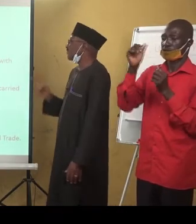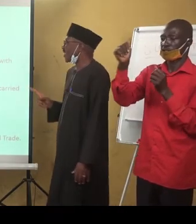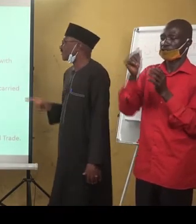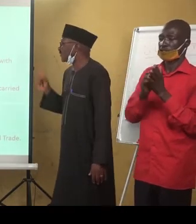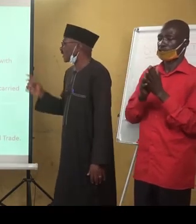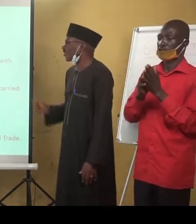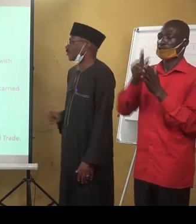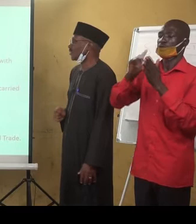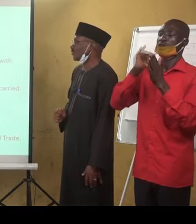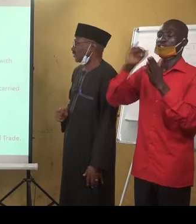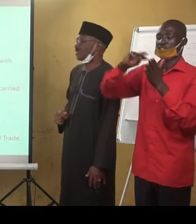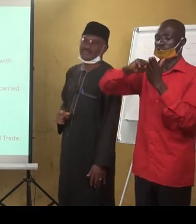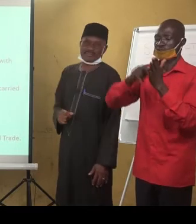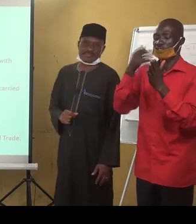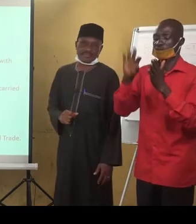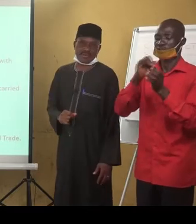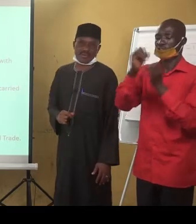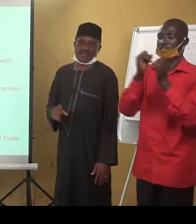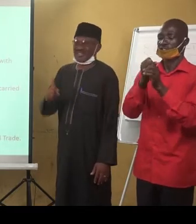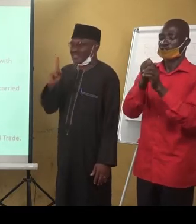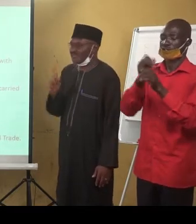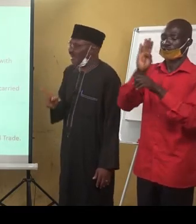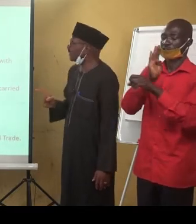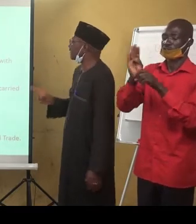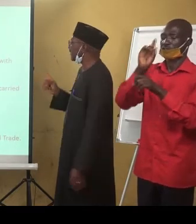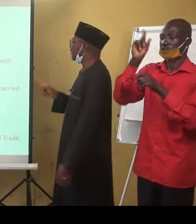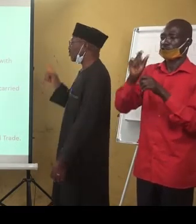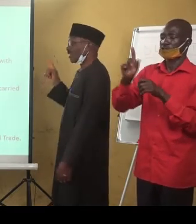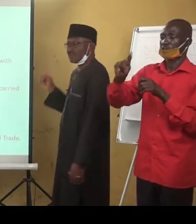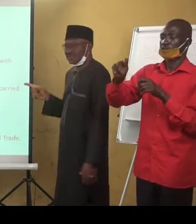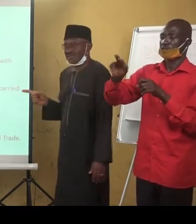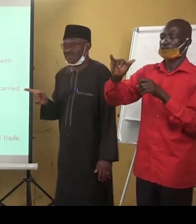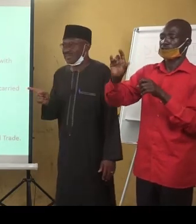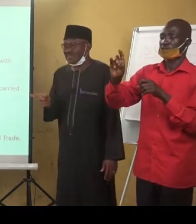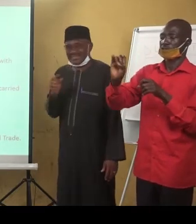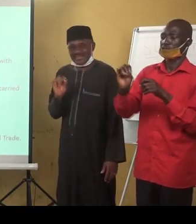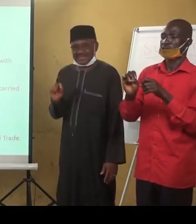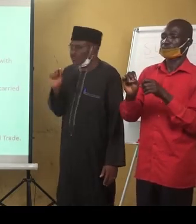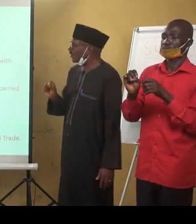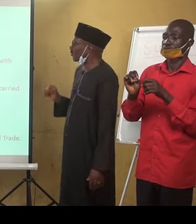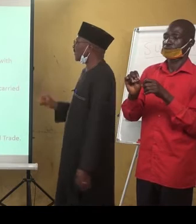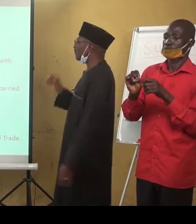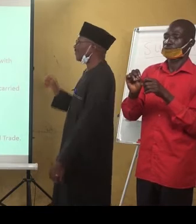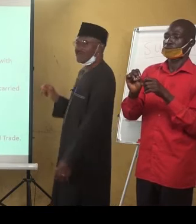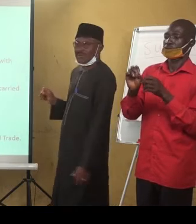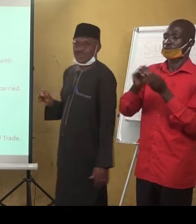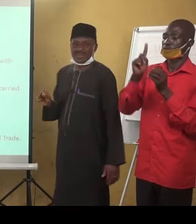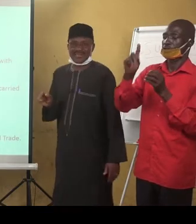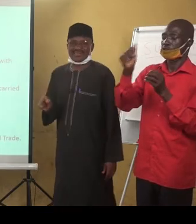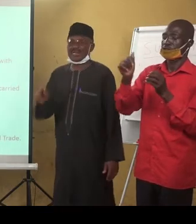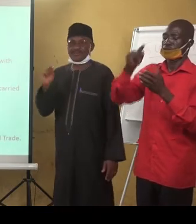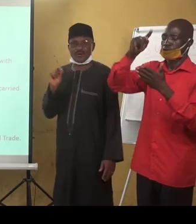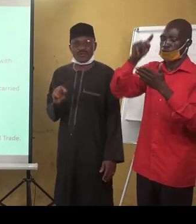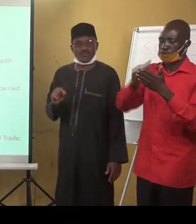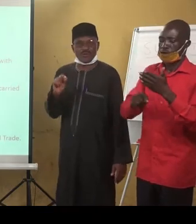1A, define international trade. Define international trade. This question I'm giving you,